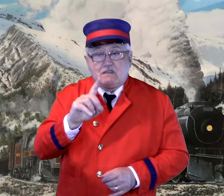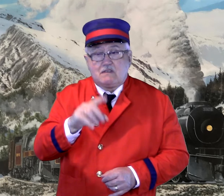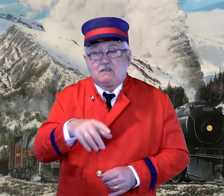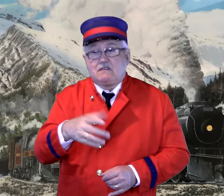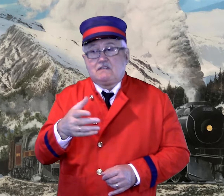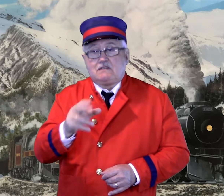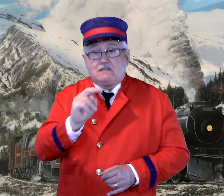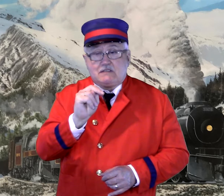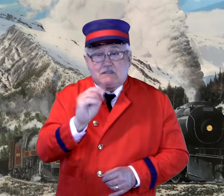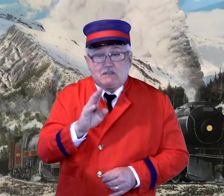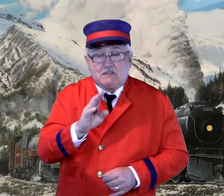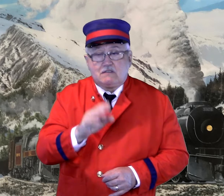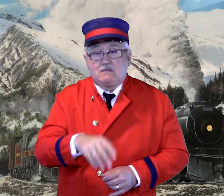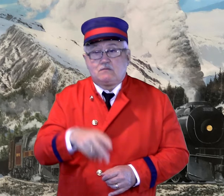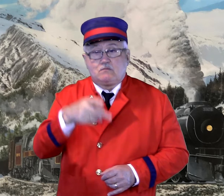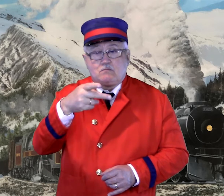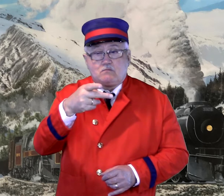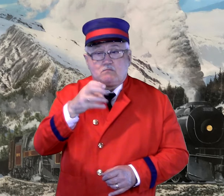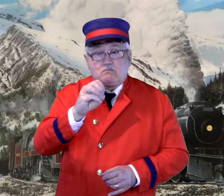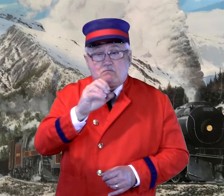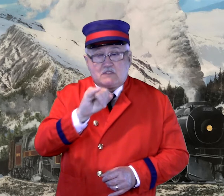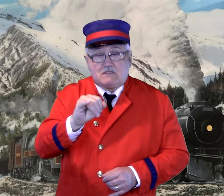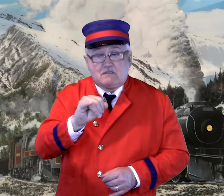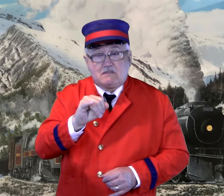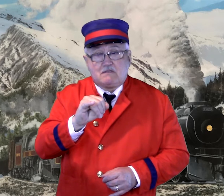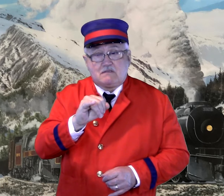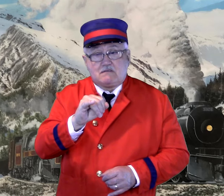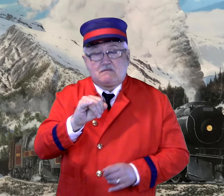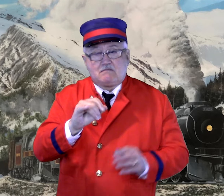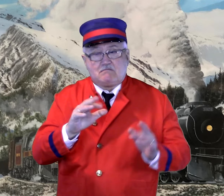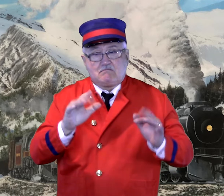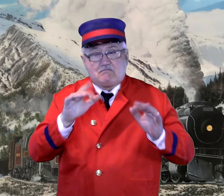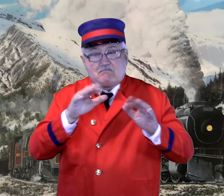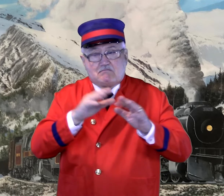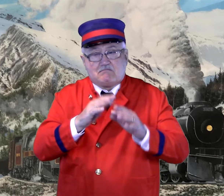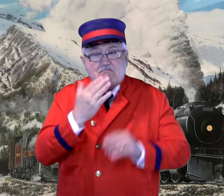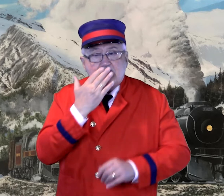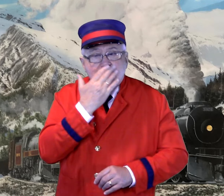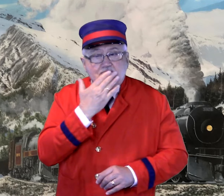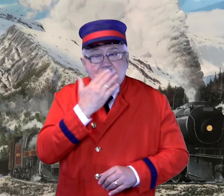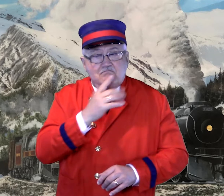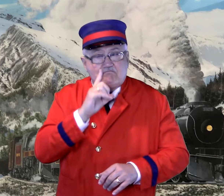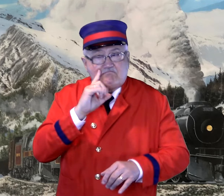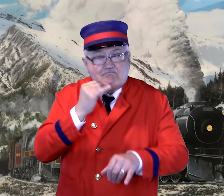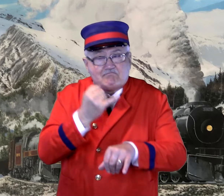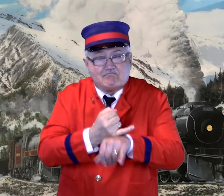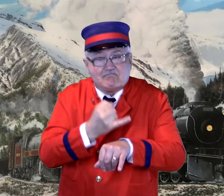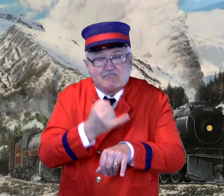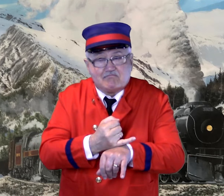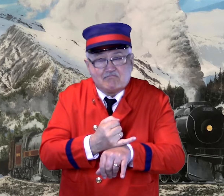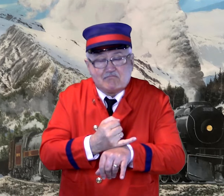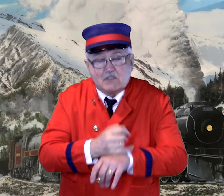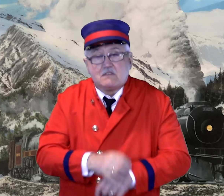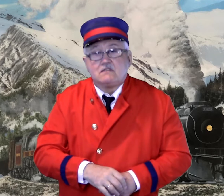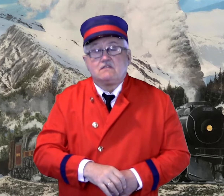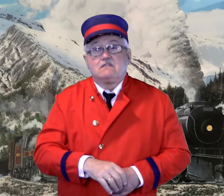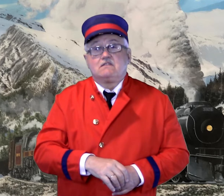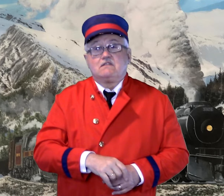Nova Scotia, Newfoundland and Labrador, New Brunswick, and Prince Edward Island, the children attended school in Amherst,